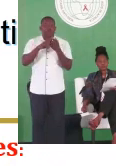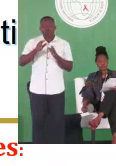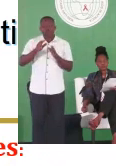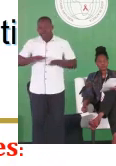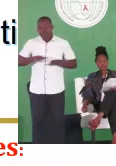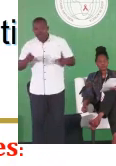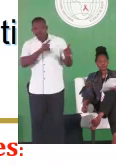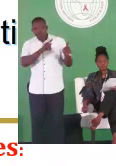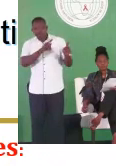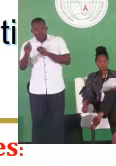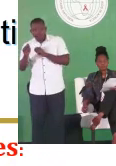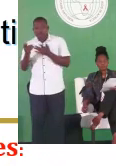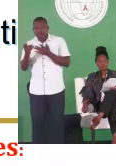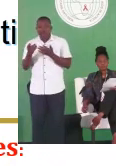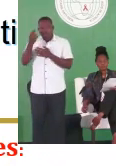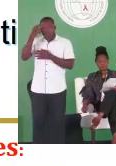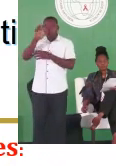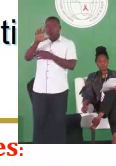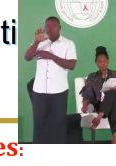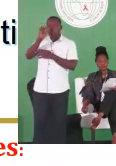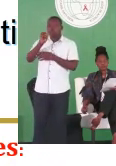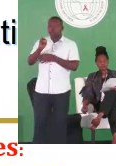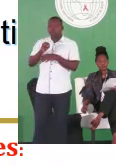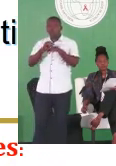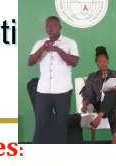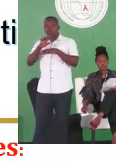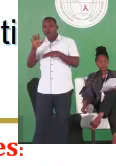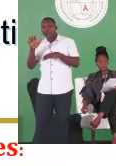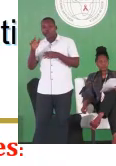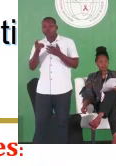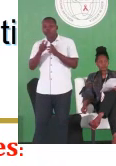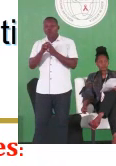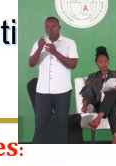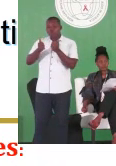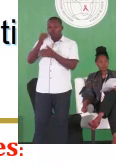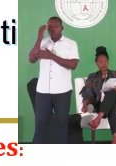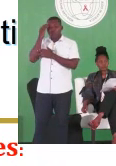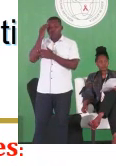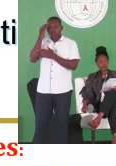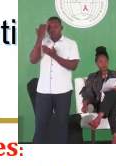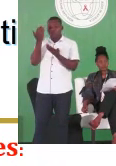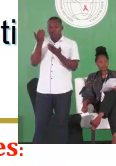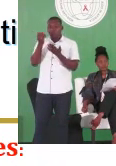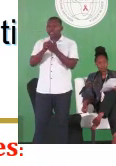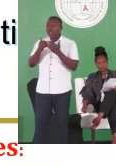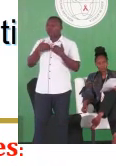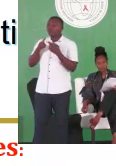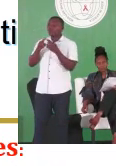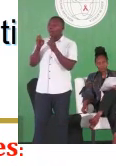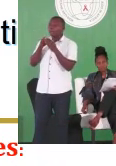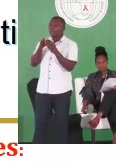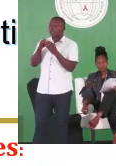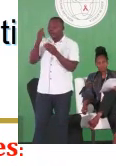of 5% for the impact criteria, which we know has to be met for